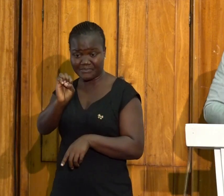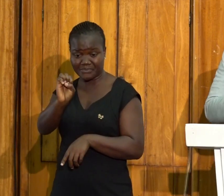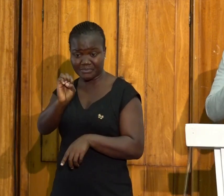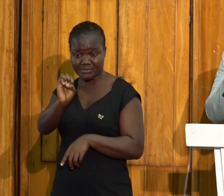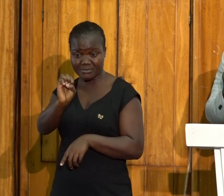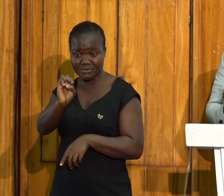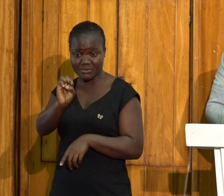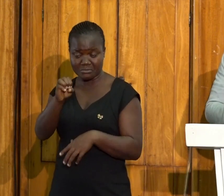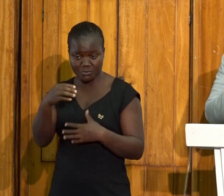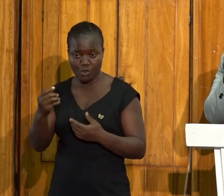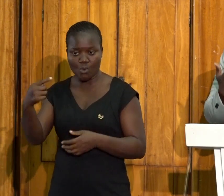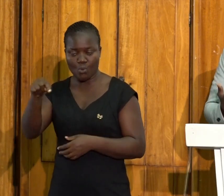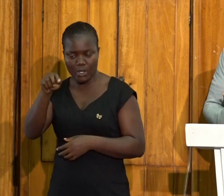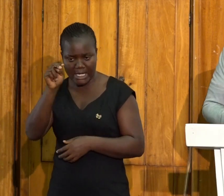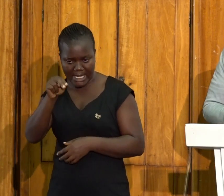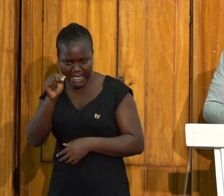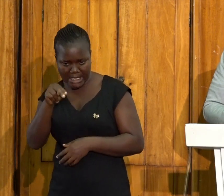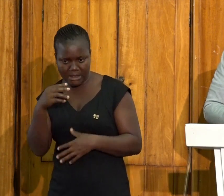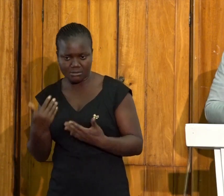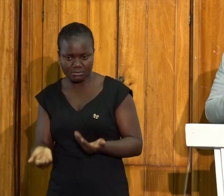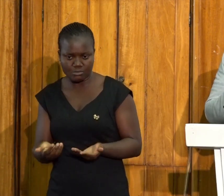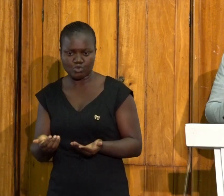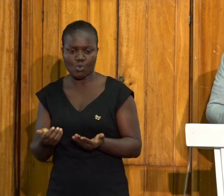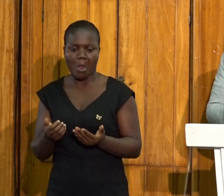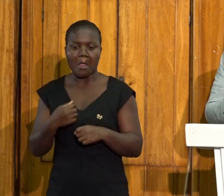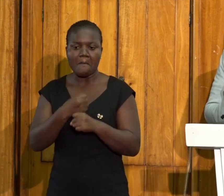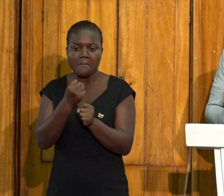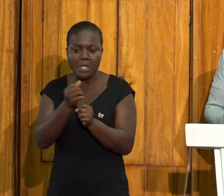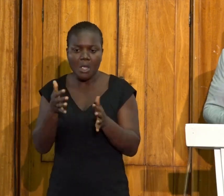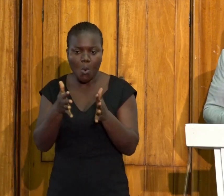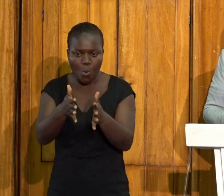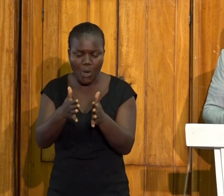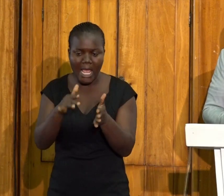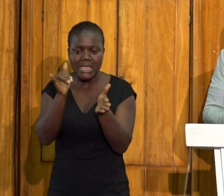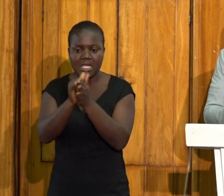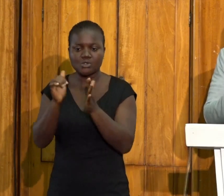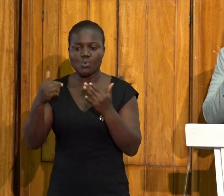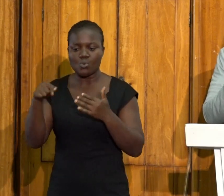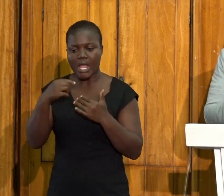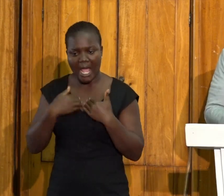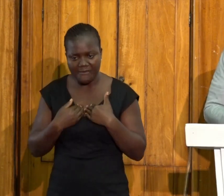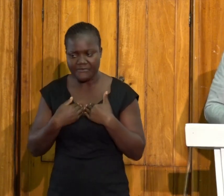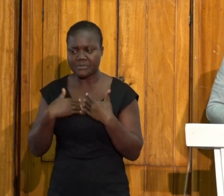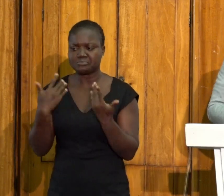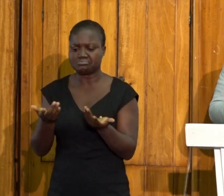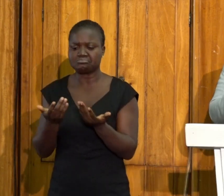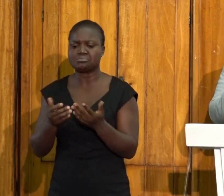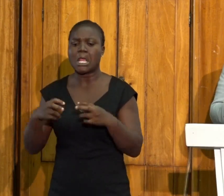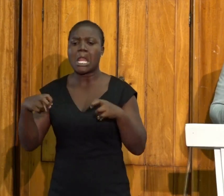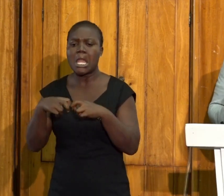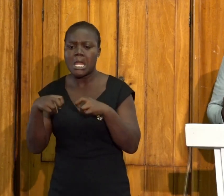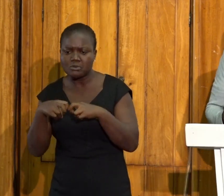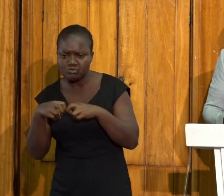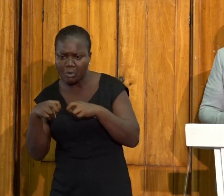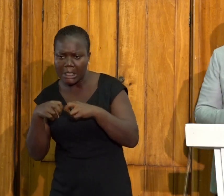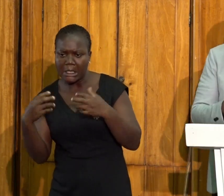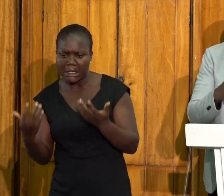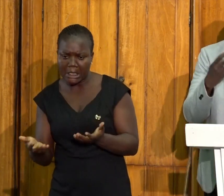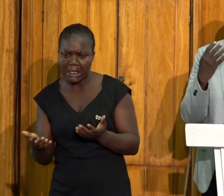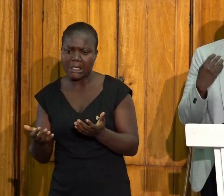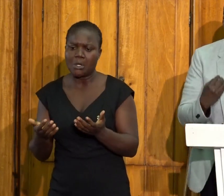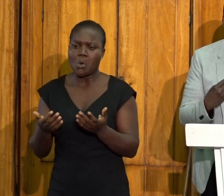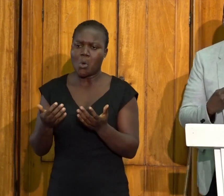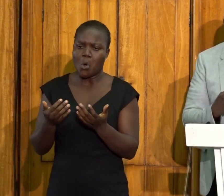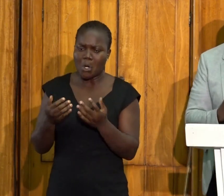e-databases. We need to innovate in a way that we actually get electronic databases that have accurate data that at the end of the day,